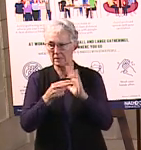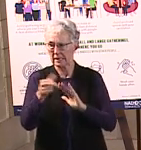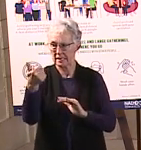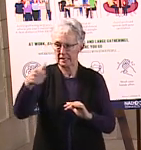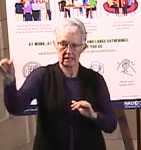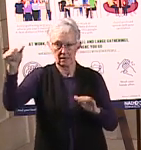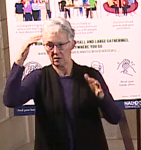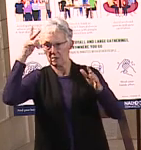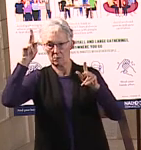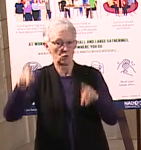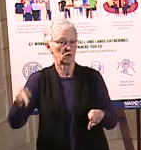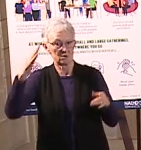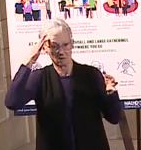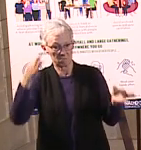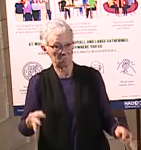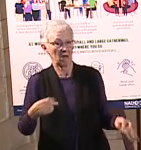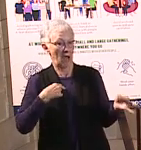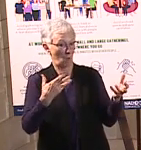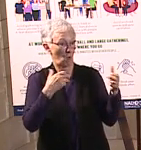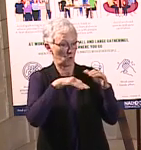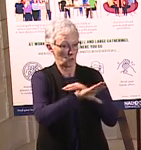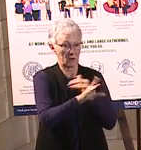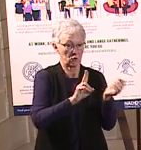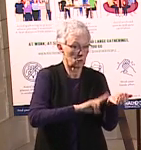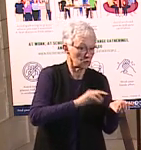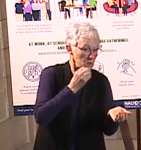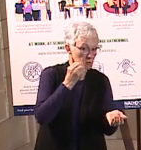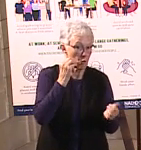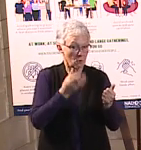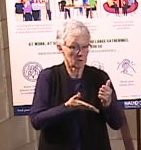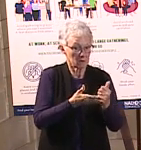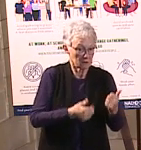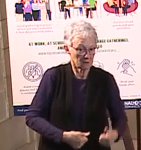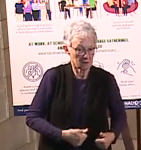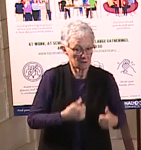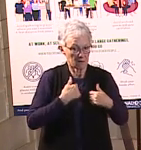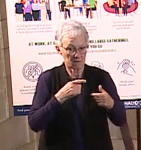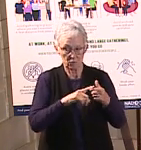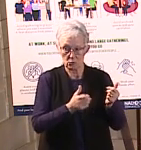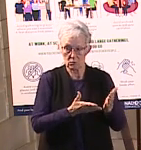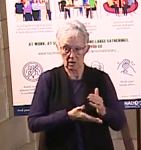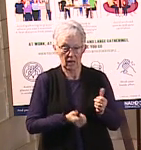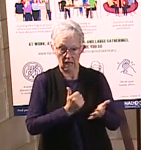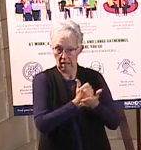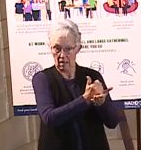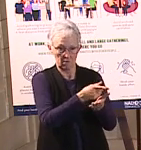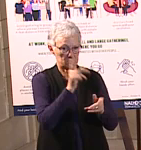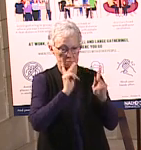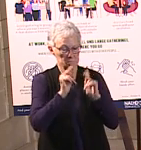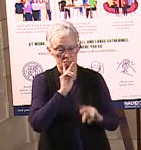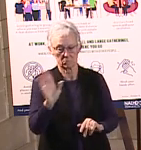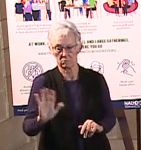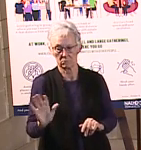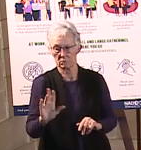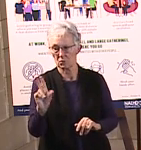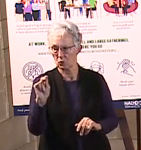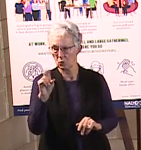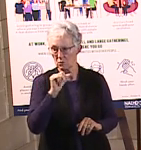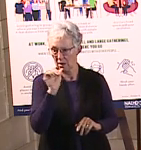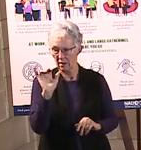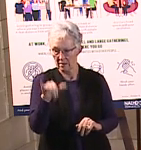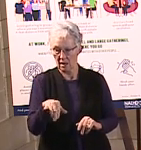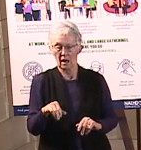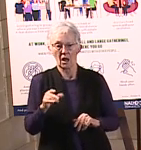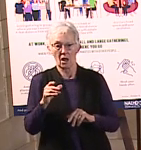essential caregiver. There is training that goes along with this, and it's something that long-term care facilities will probably